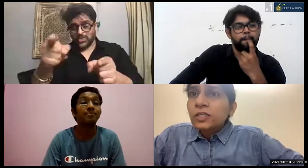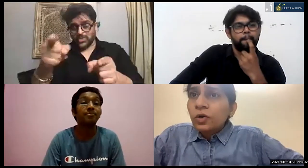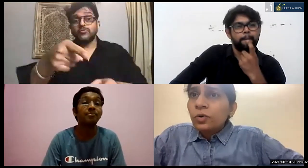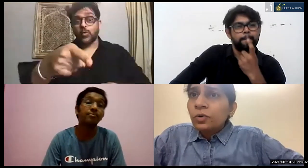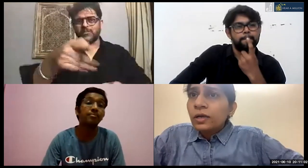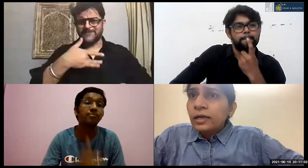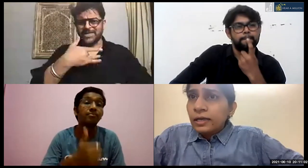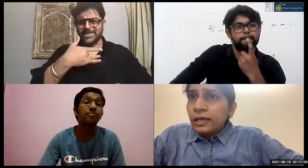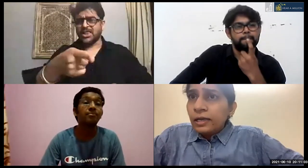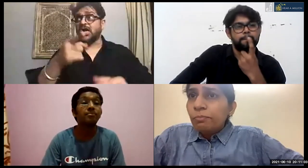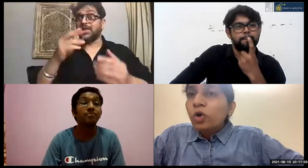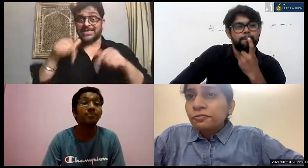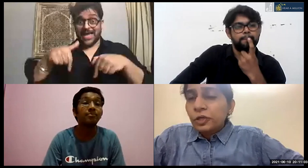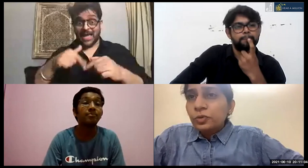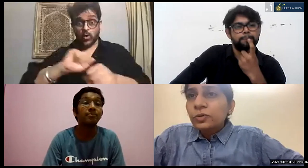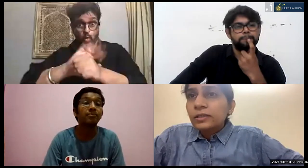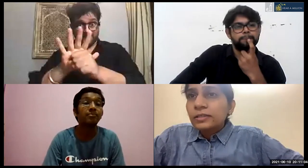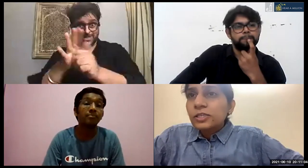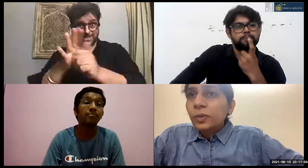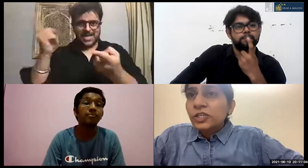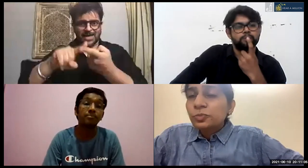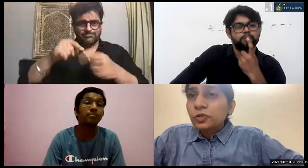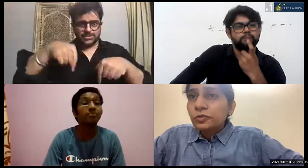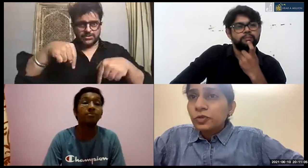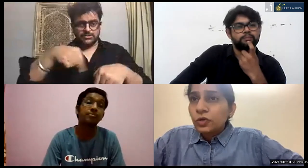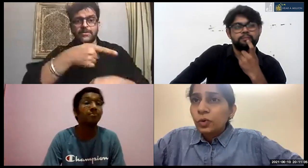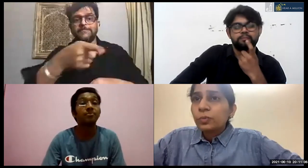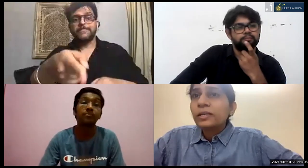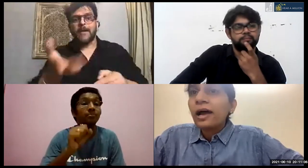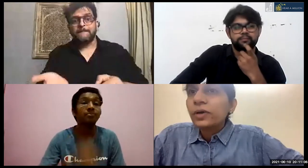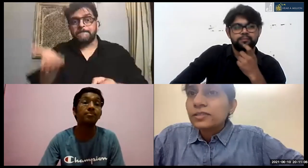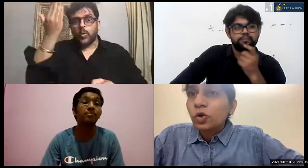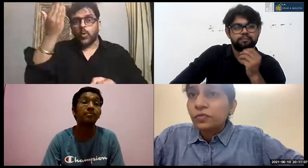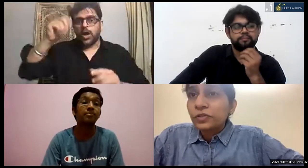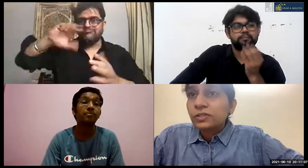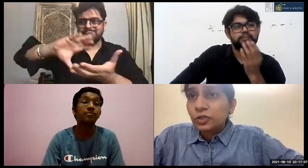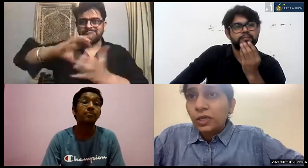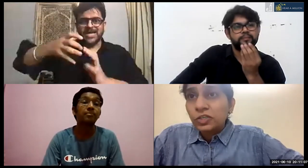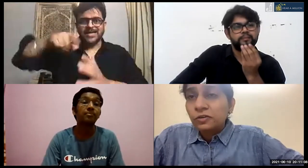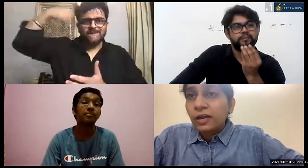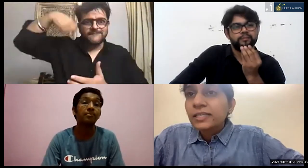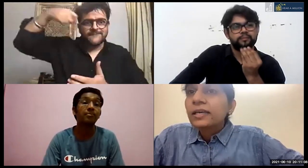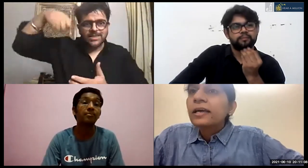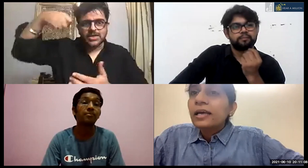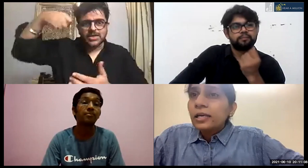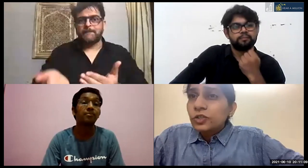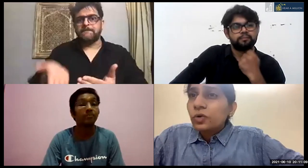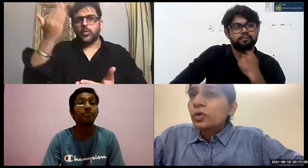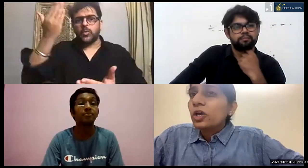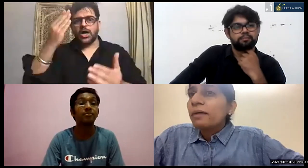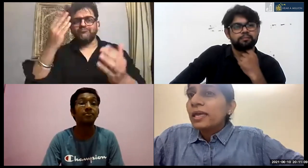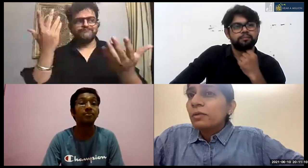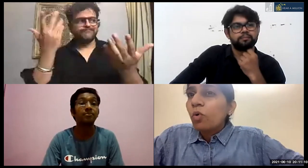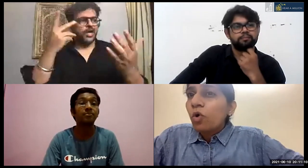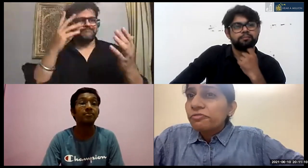Okay, so both of you, this is a question to both of you. So now is the COVID situation, right? So